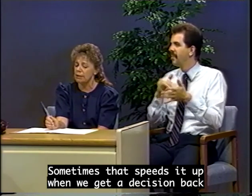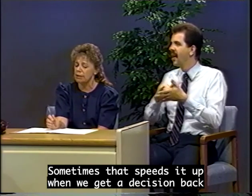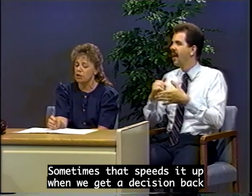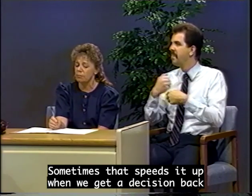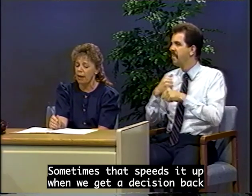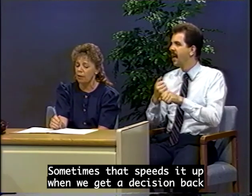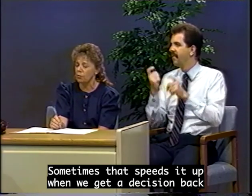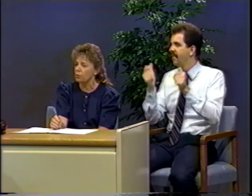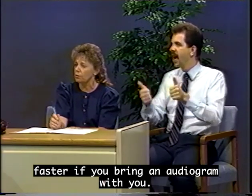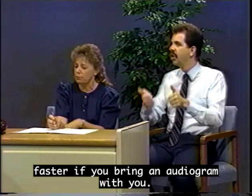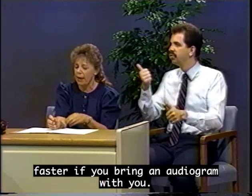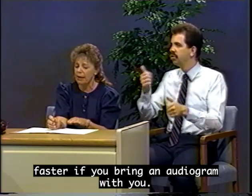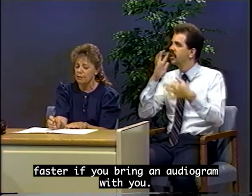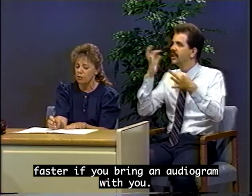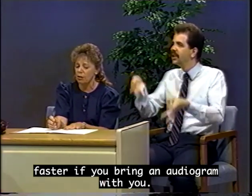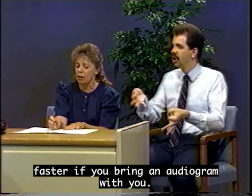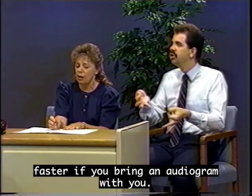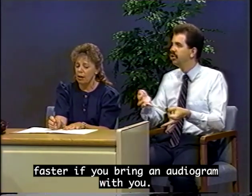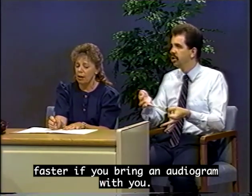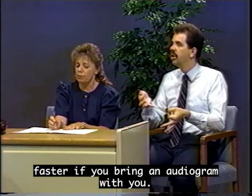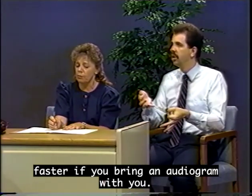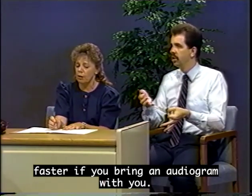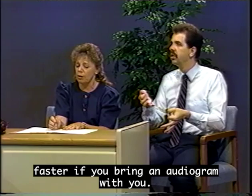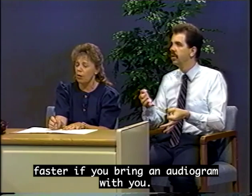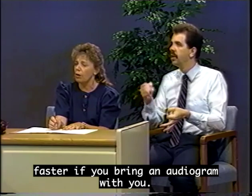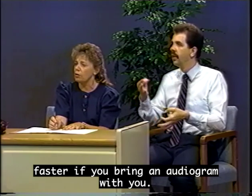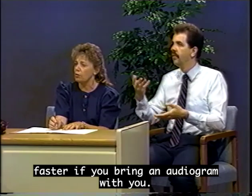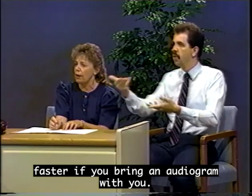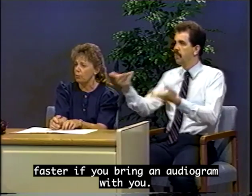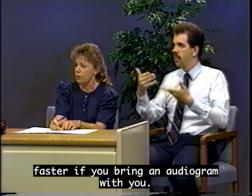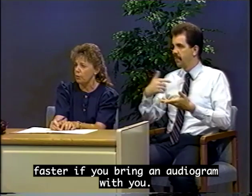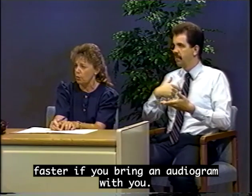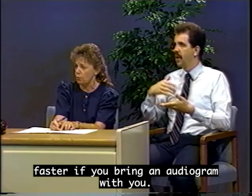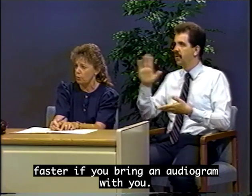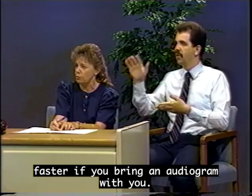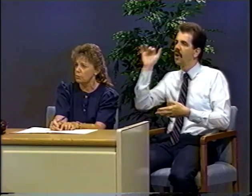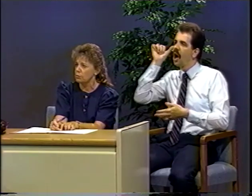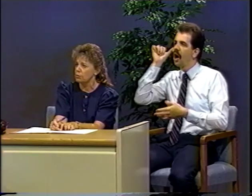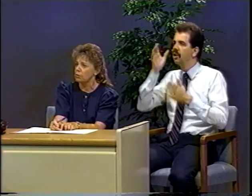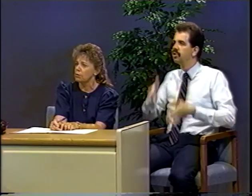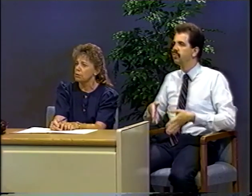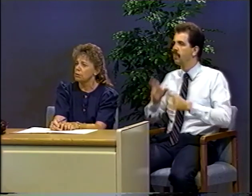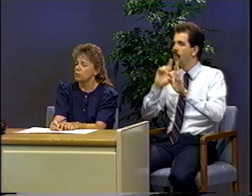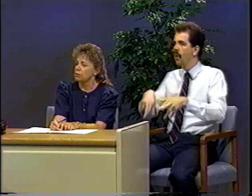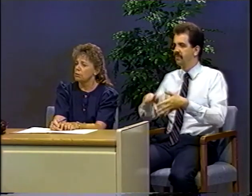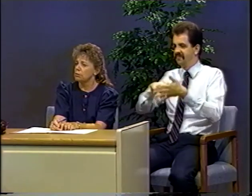and we get a decision back faster if you bring an audiogram with you.